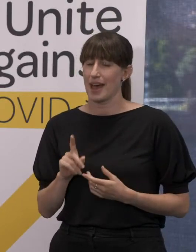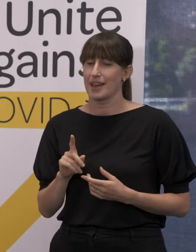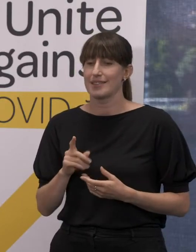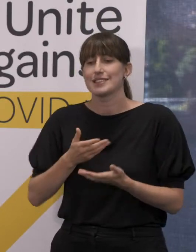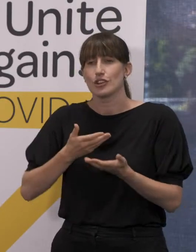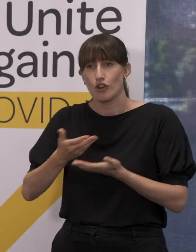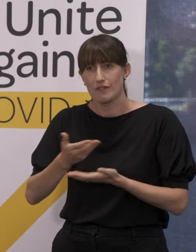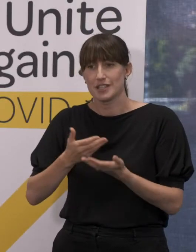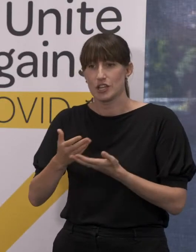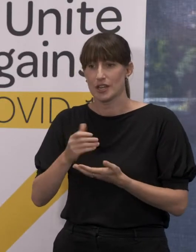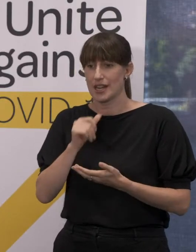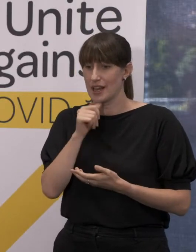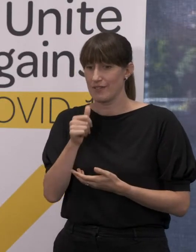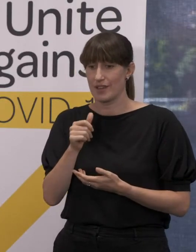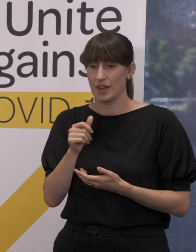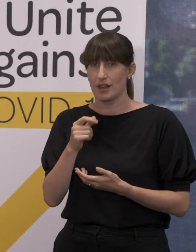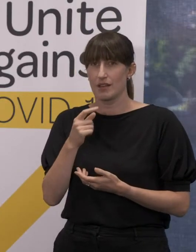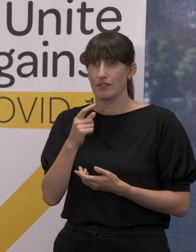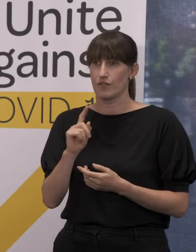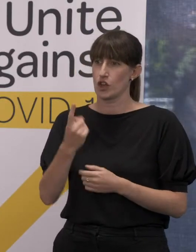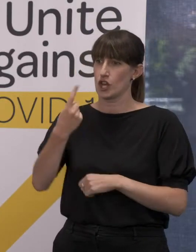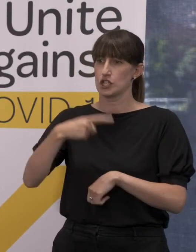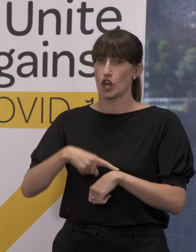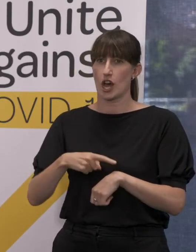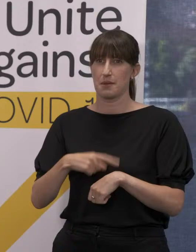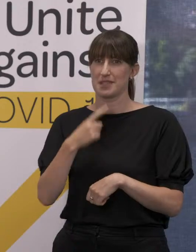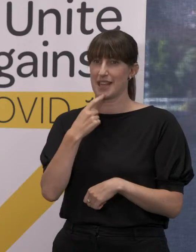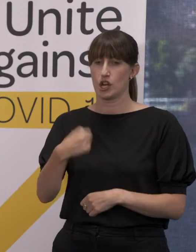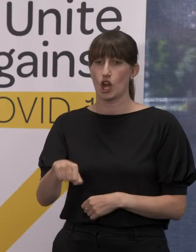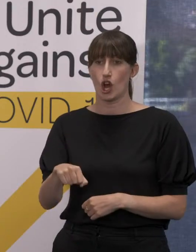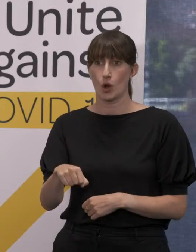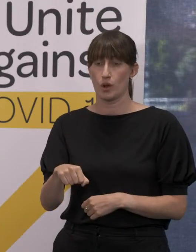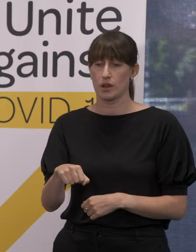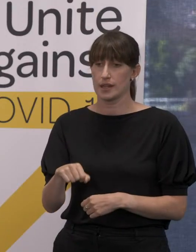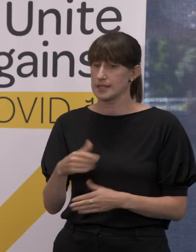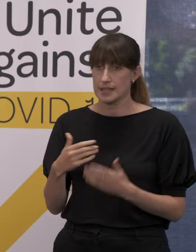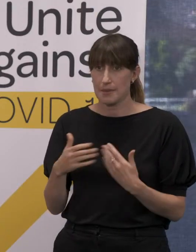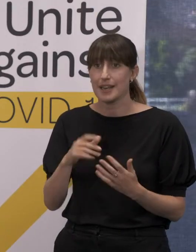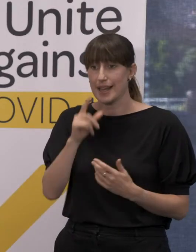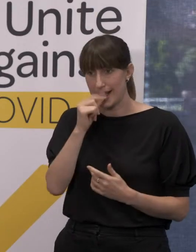conversation happening. So I think the level of acceptance actually provides us with a